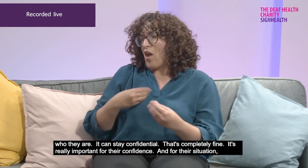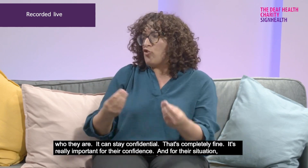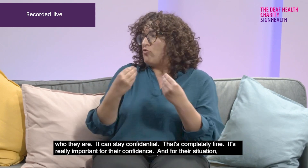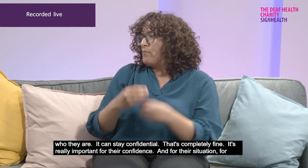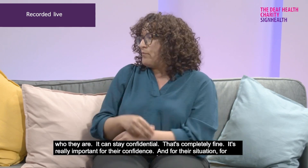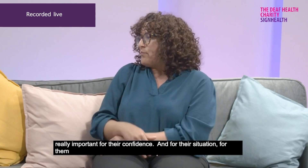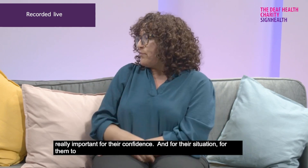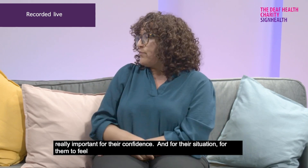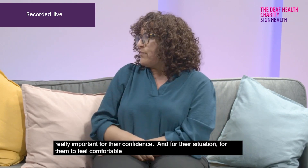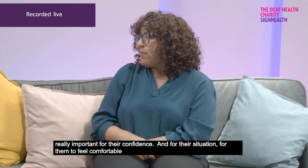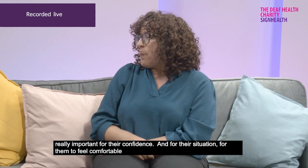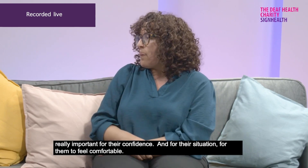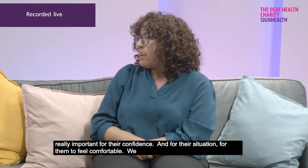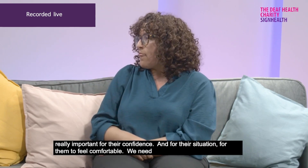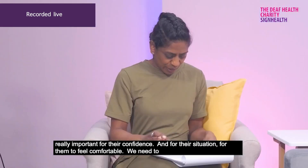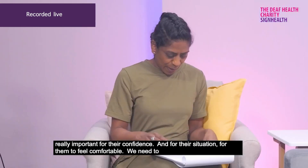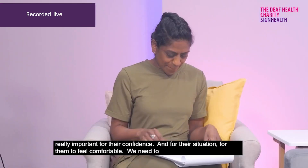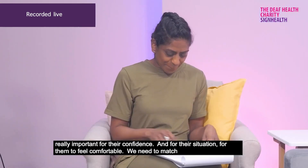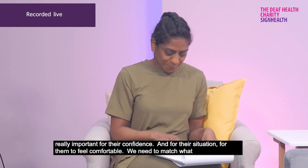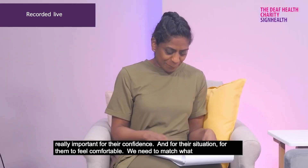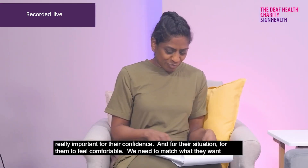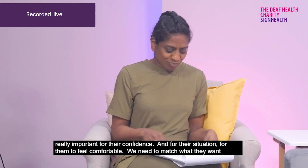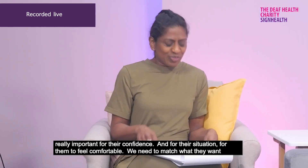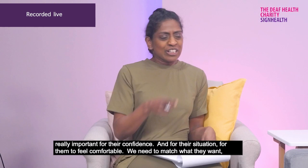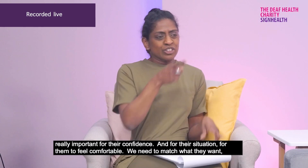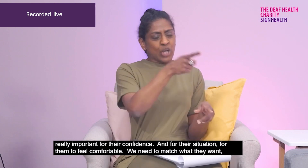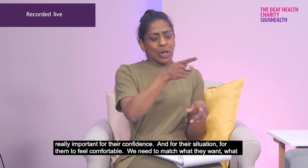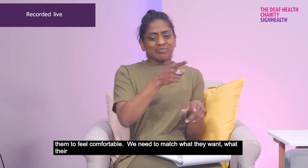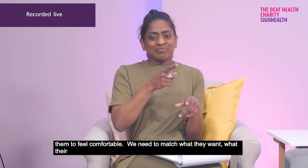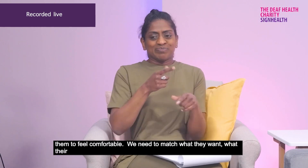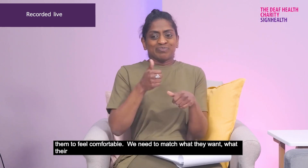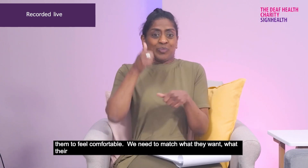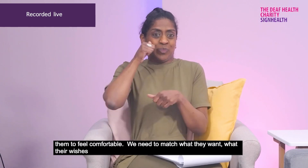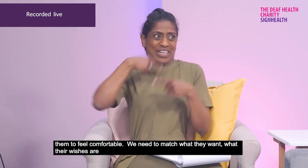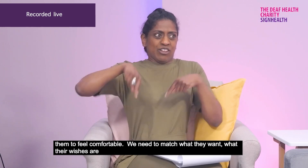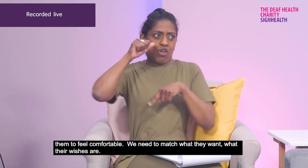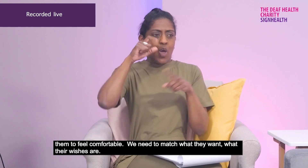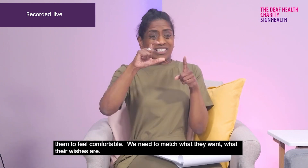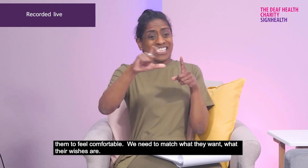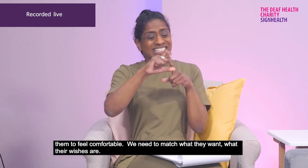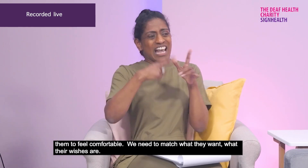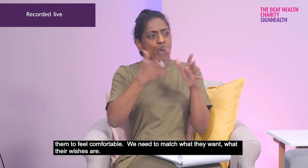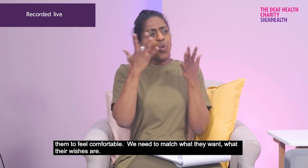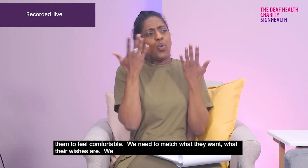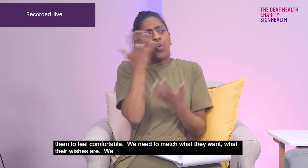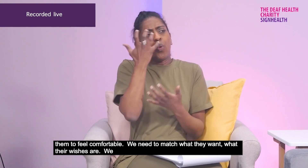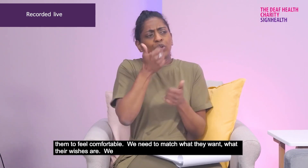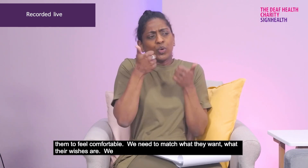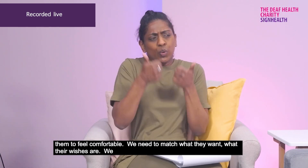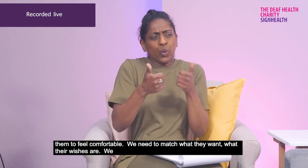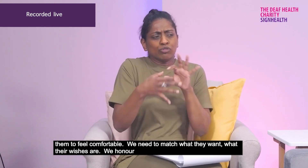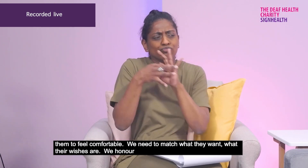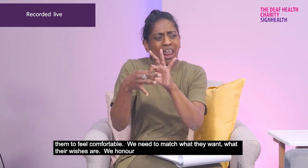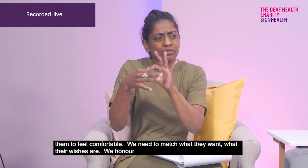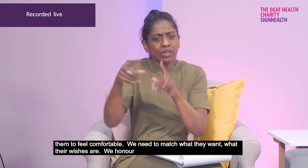their situation for them to feel comfortable. We need to match what they want, what their wishes are. We honour that.